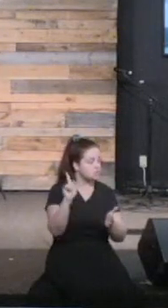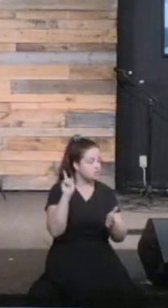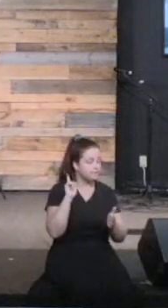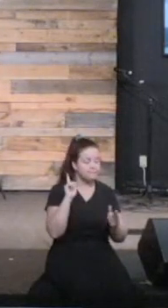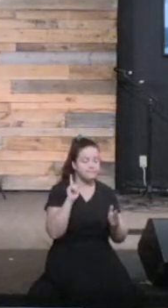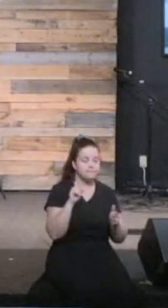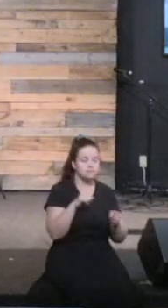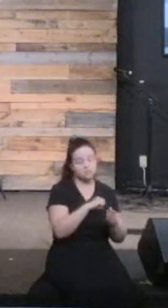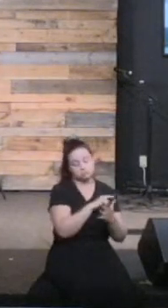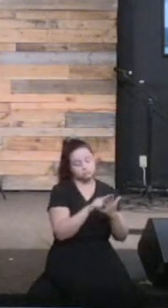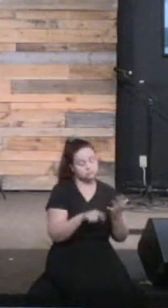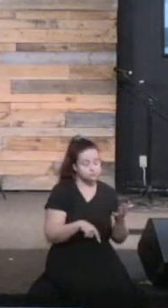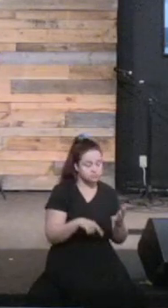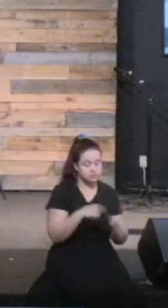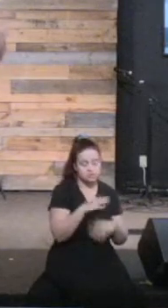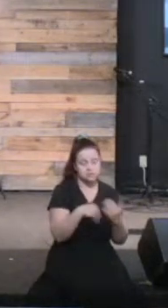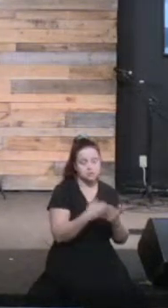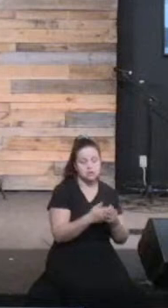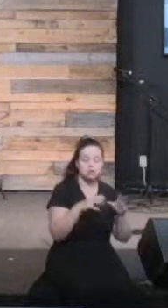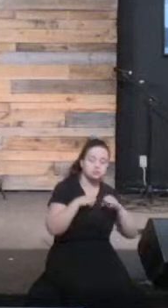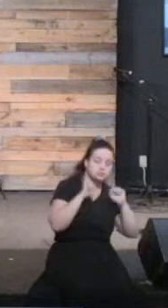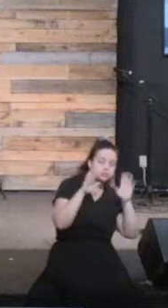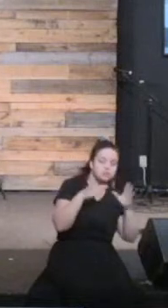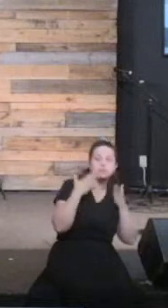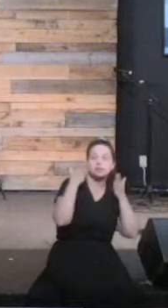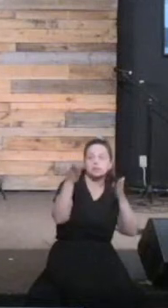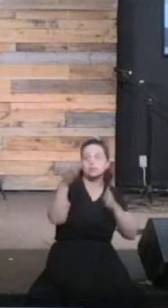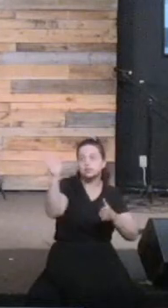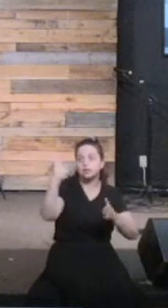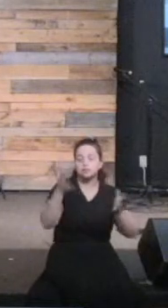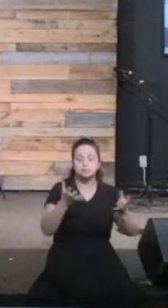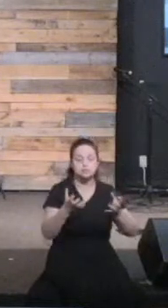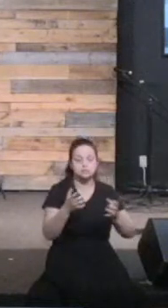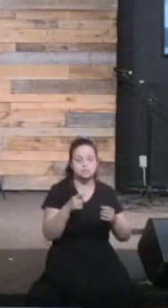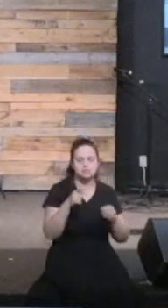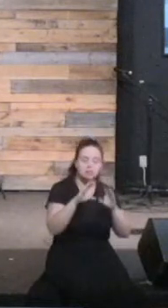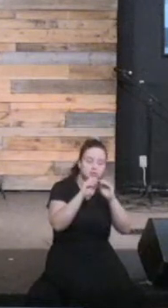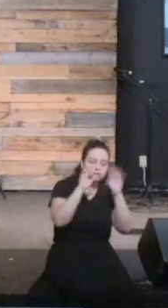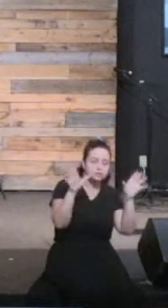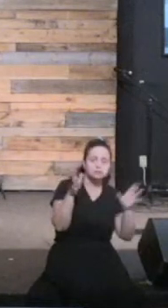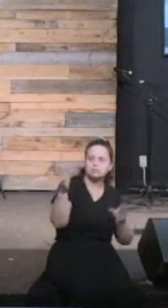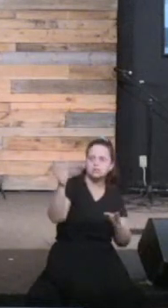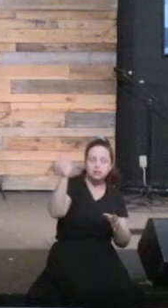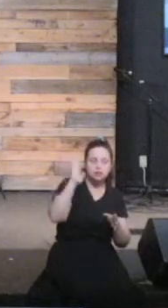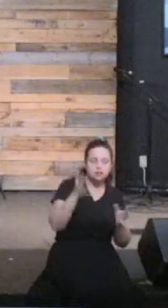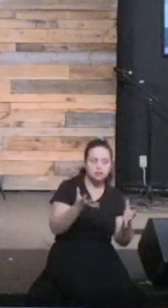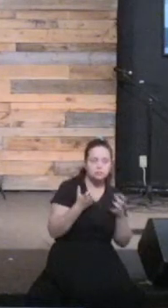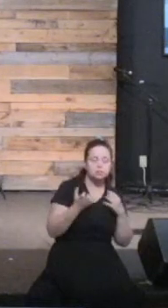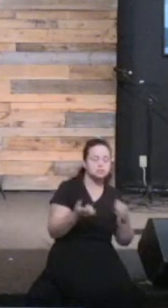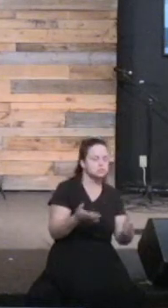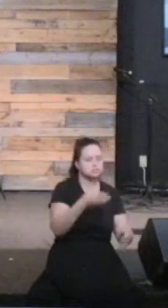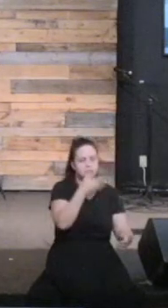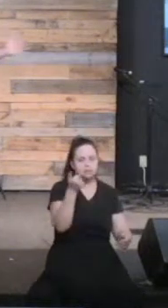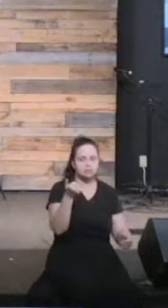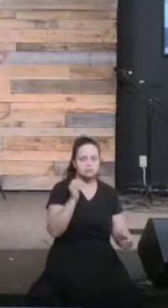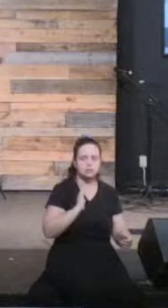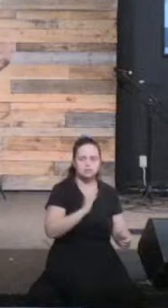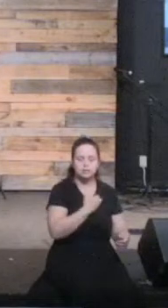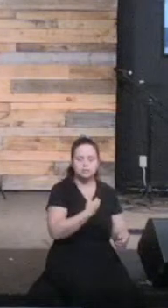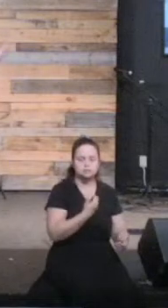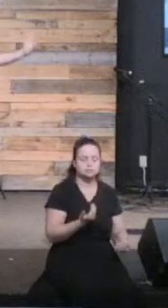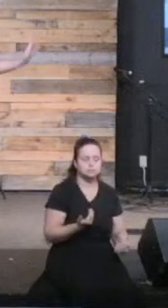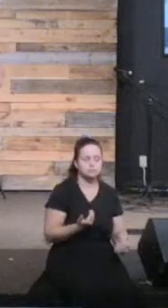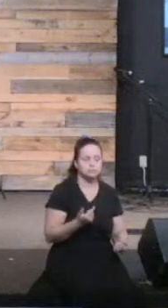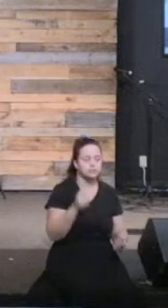offerings and sacrifices that God wants he made it very clear that what God wants is simply our best because that's